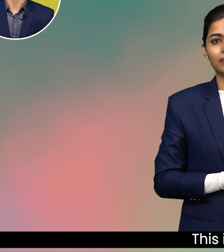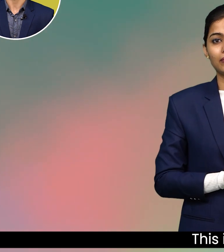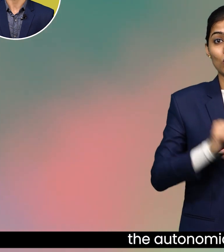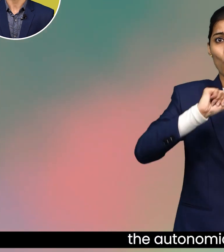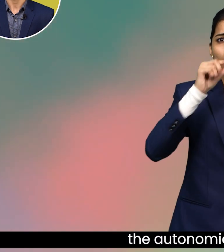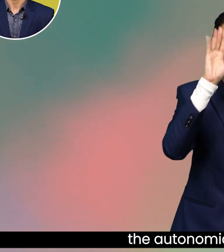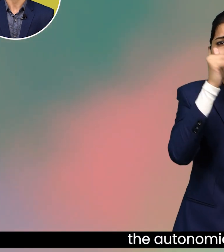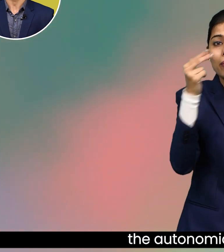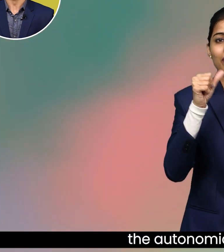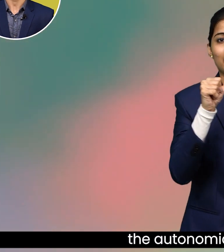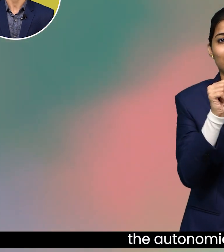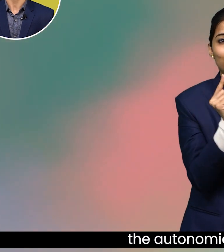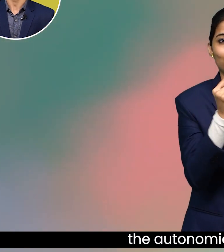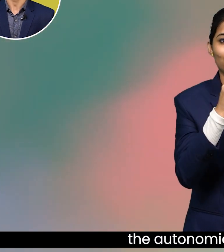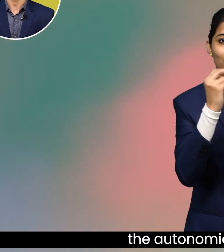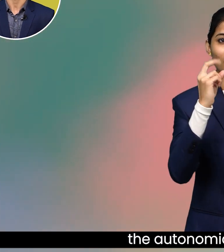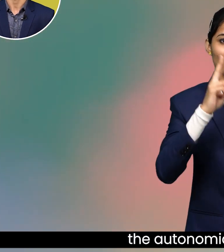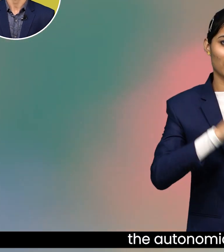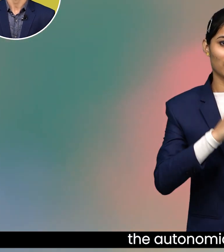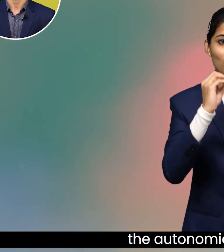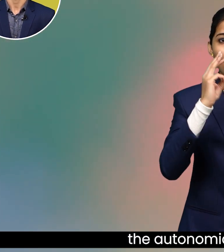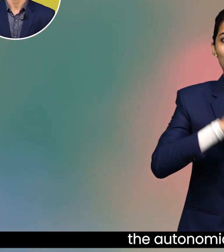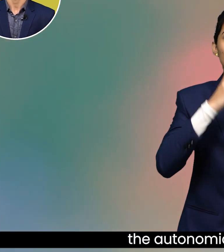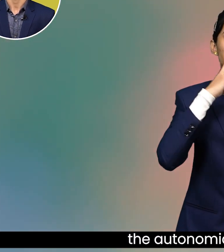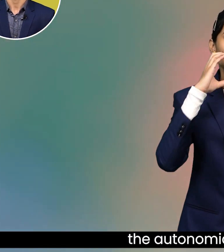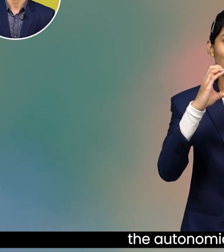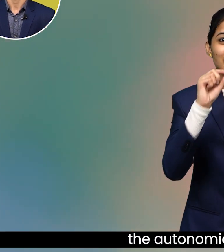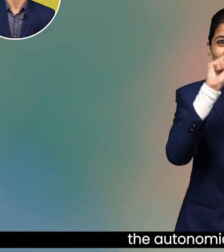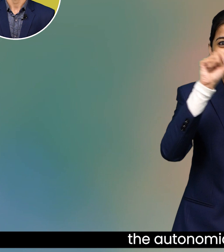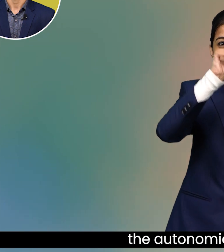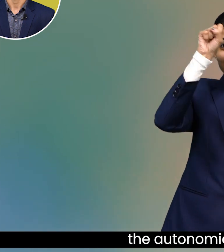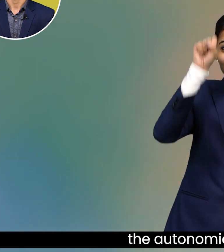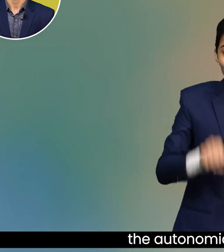This is called the autonomic nervous system.